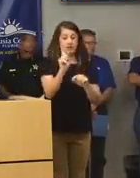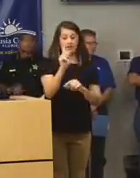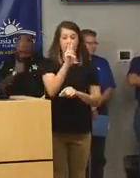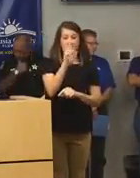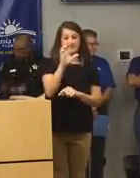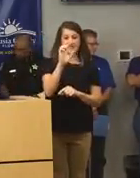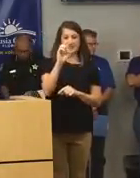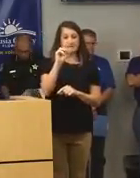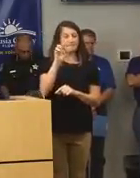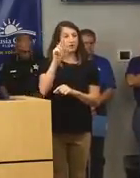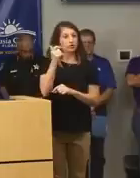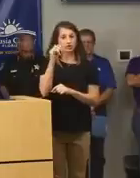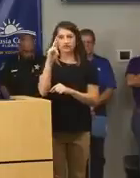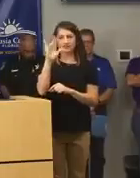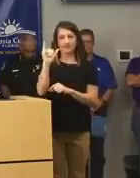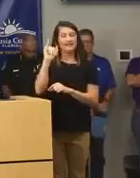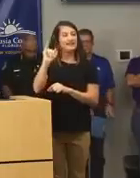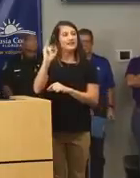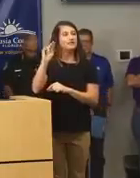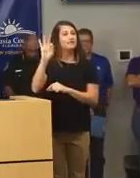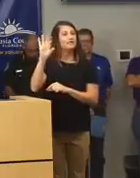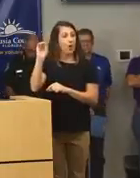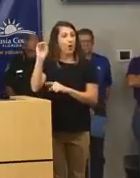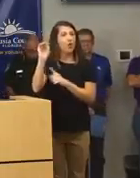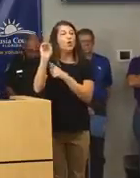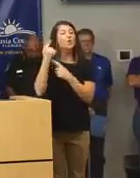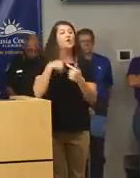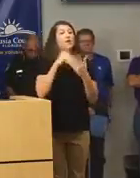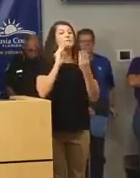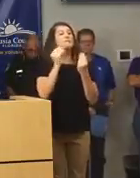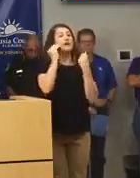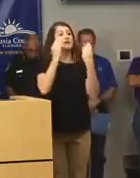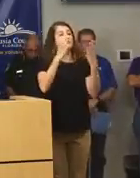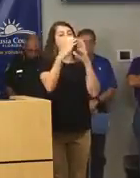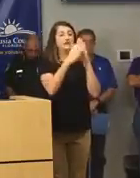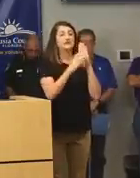VC Emergency Info. We're also providing updates at